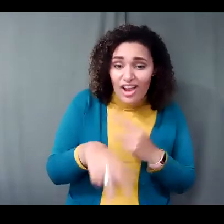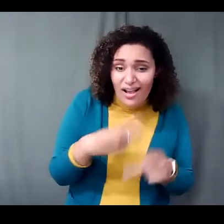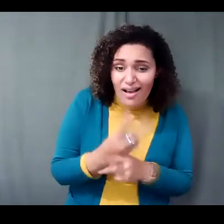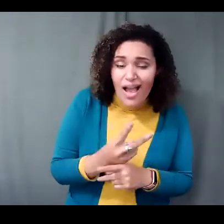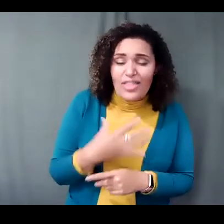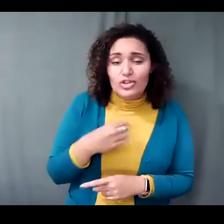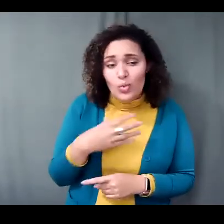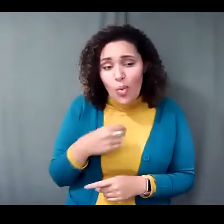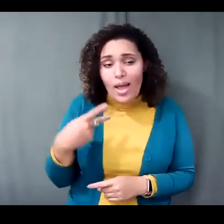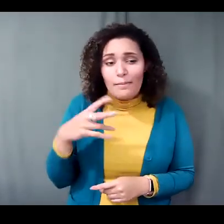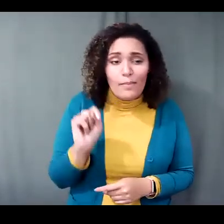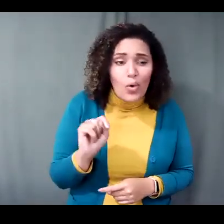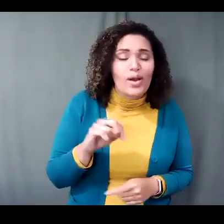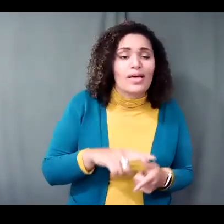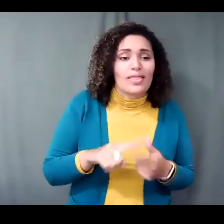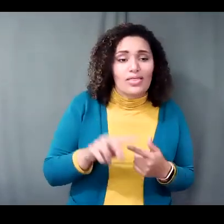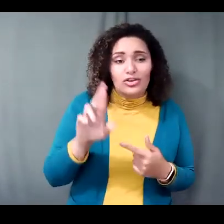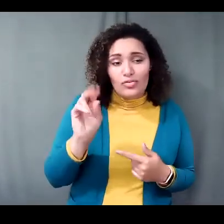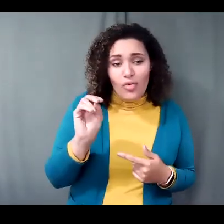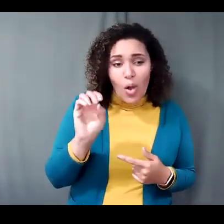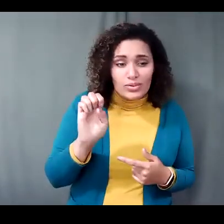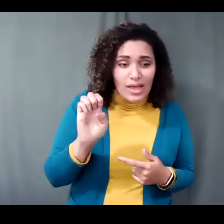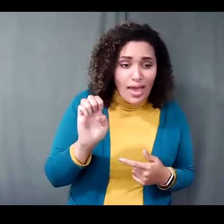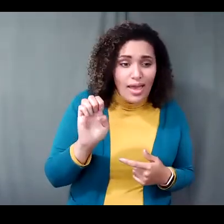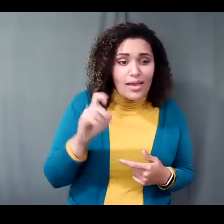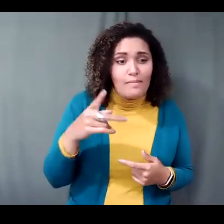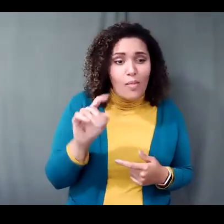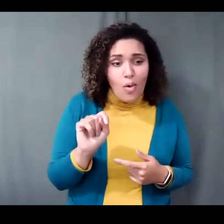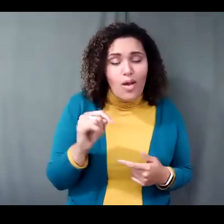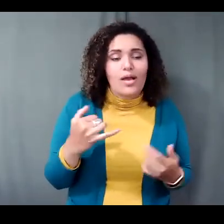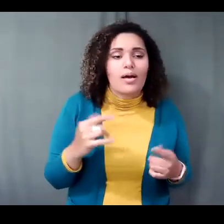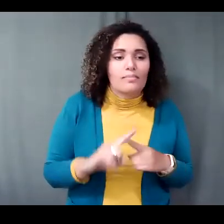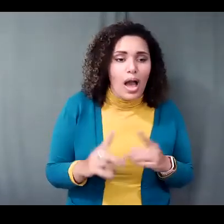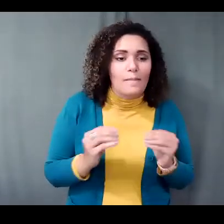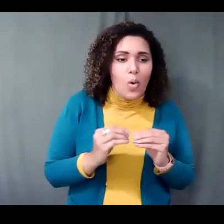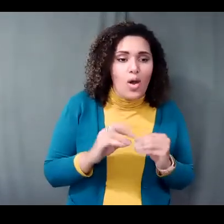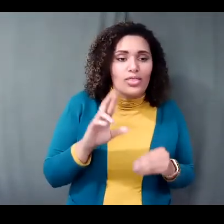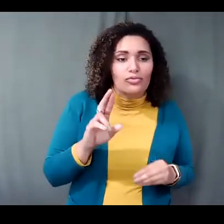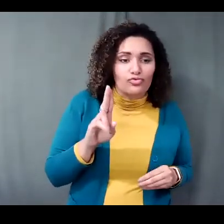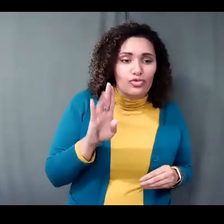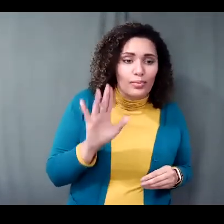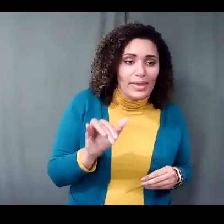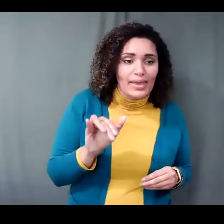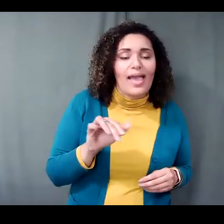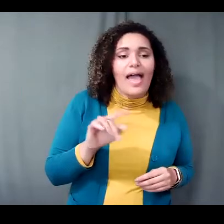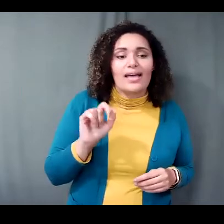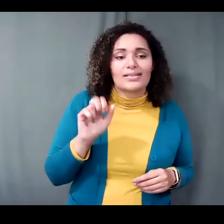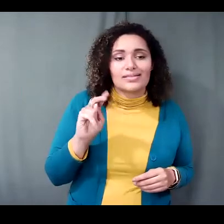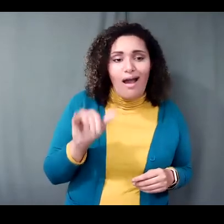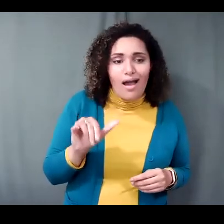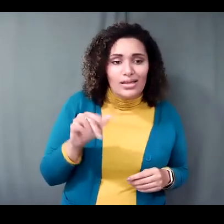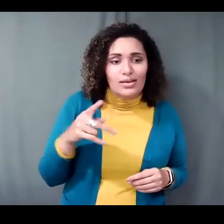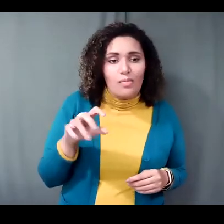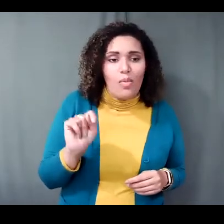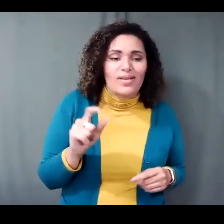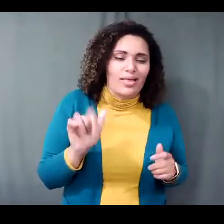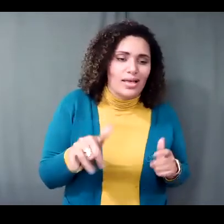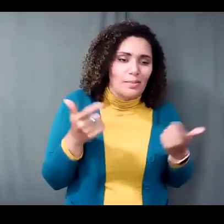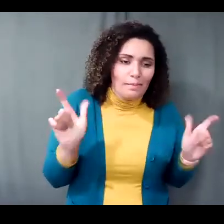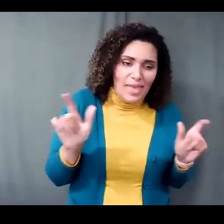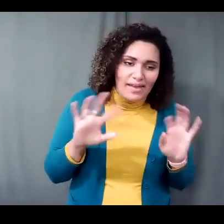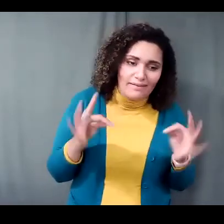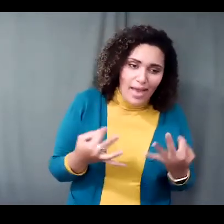anyway, so you end up with this whole different. Yeah, I think there are some, sherry is a sort of different process also, but there are